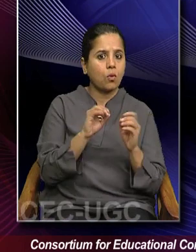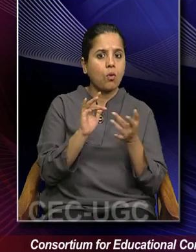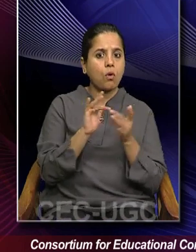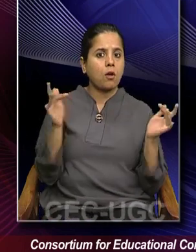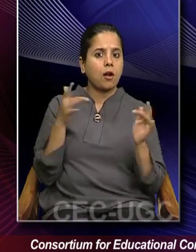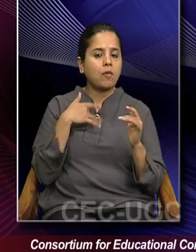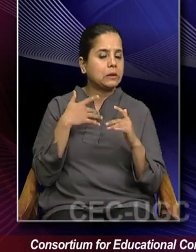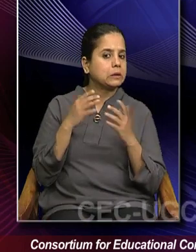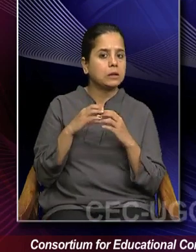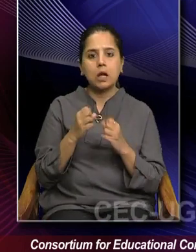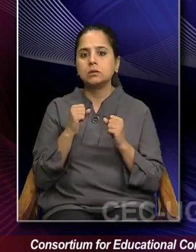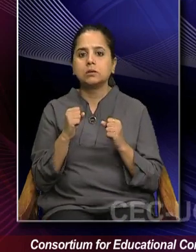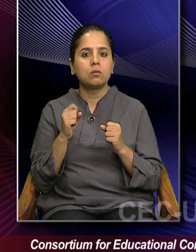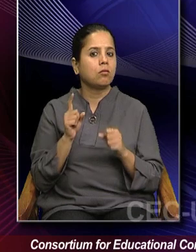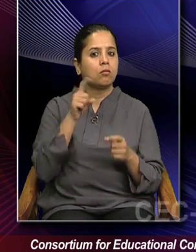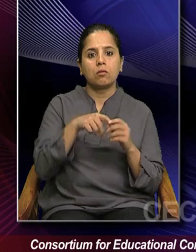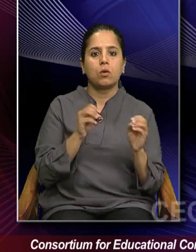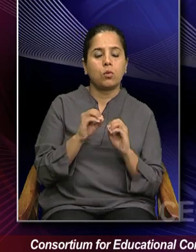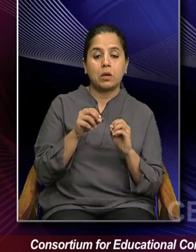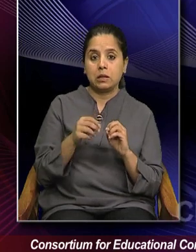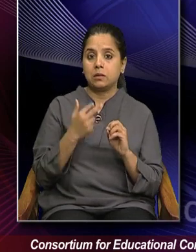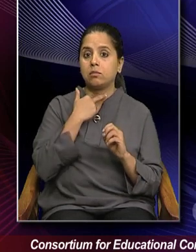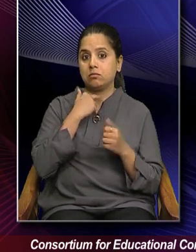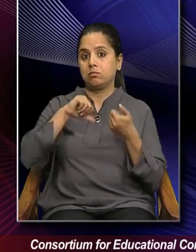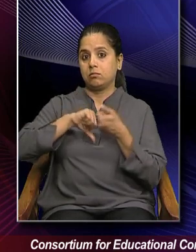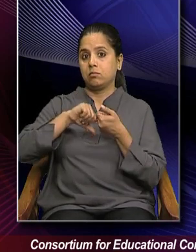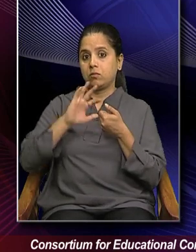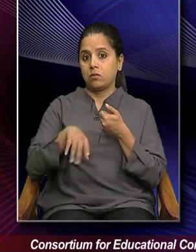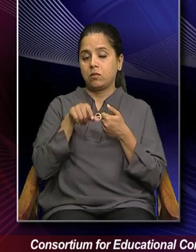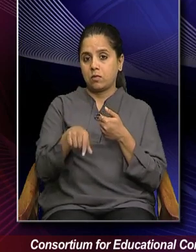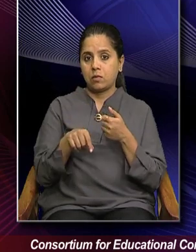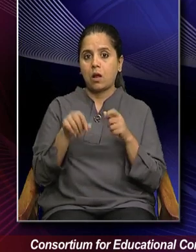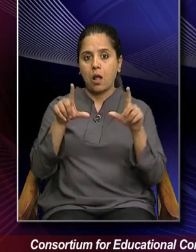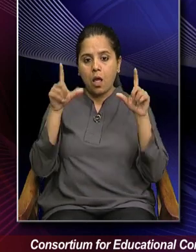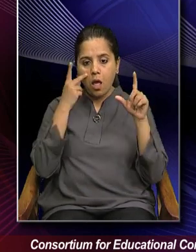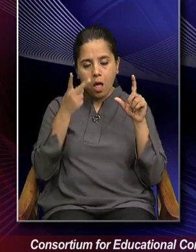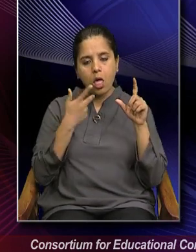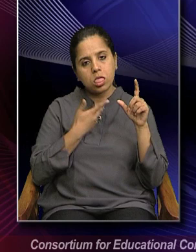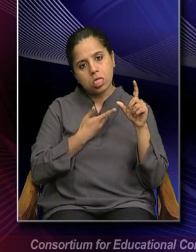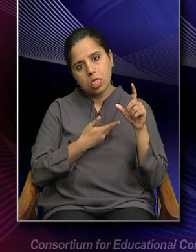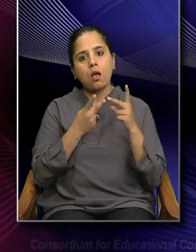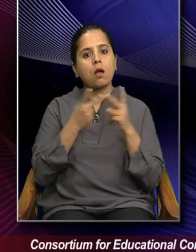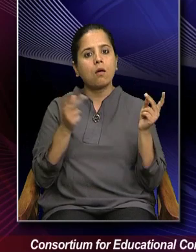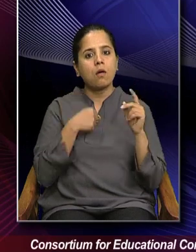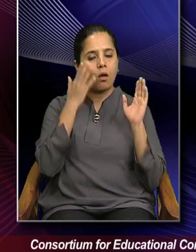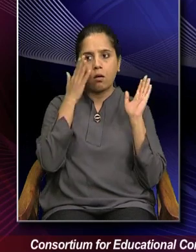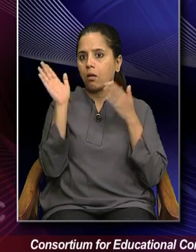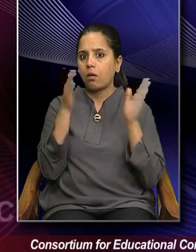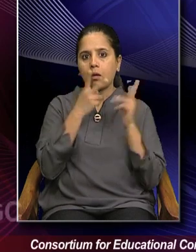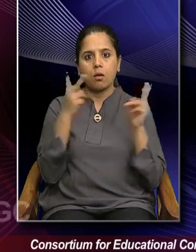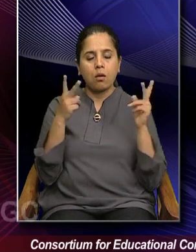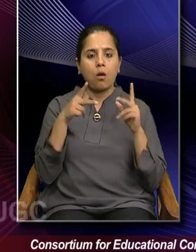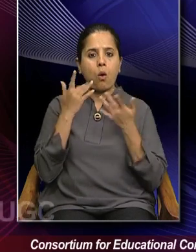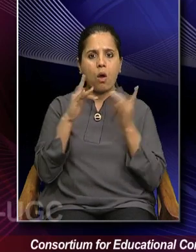online classes. There is a risk of screen fatigue also, distraction and the